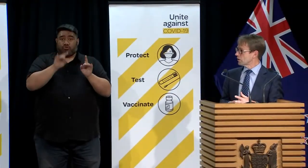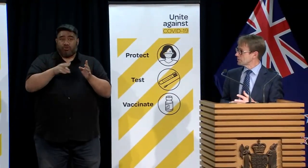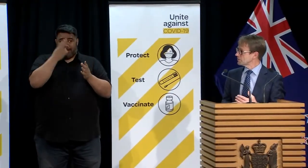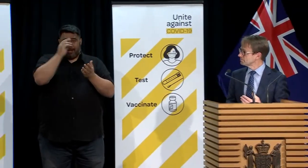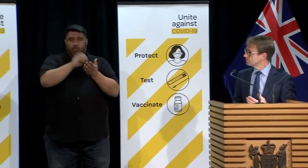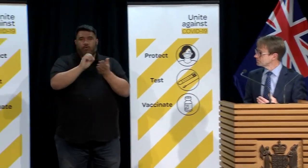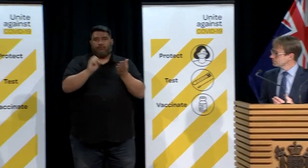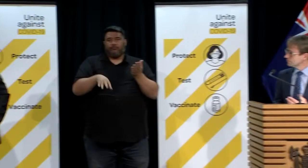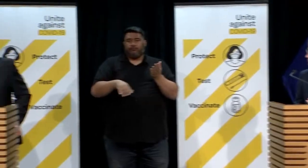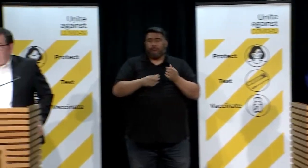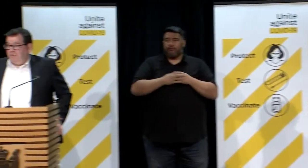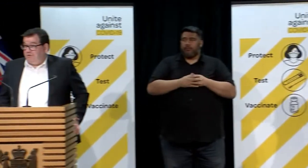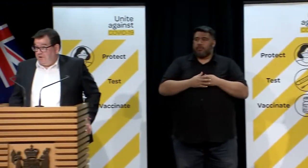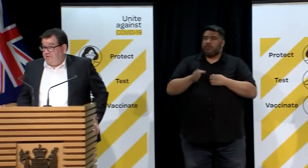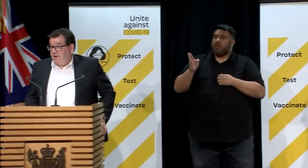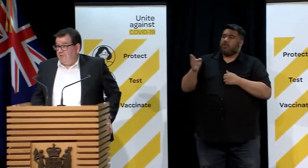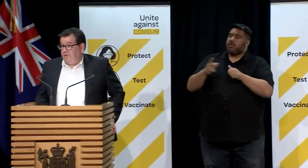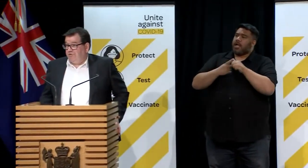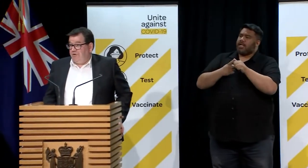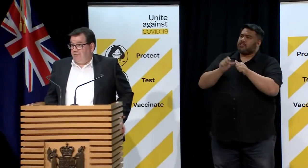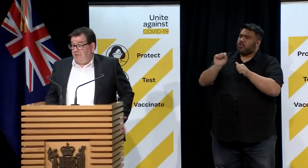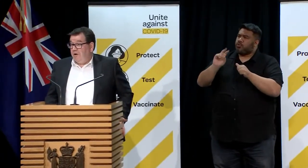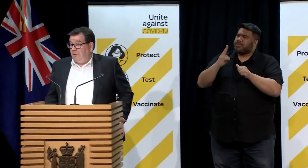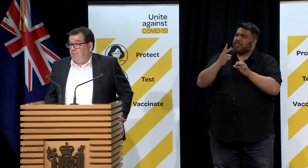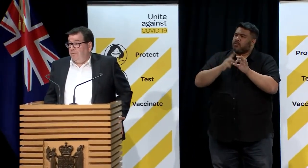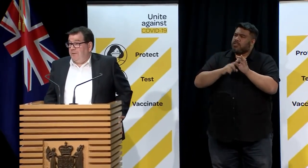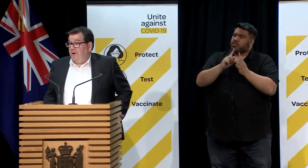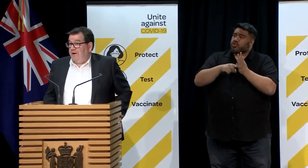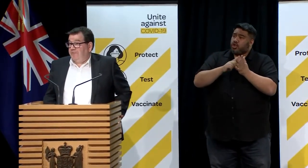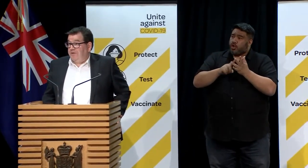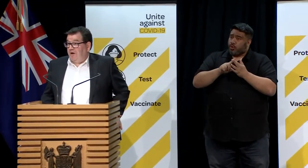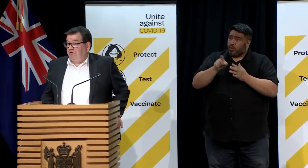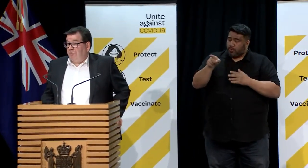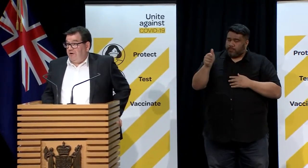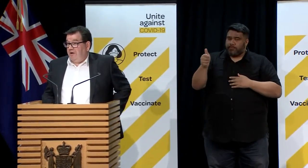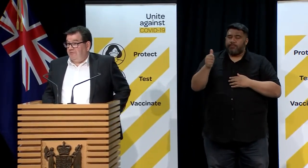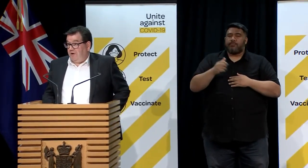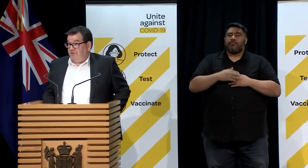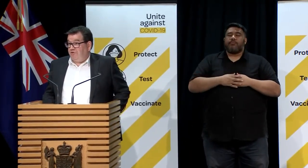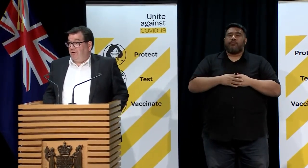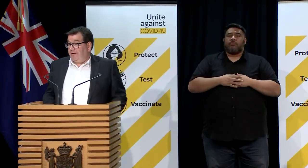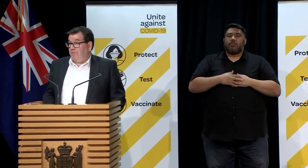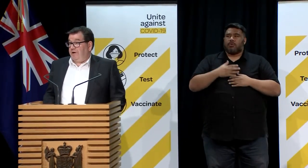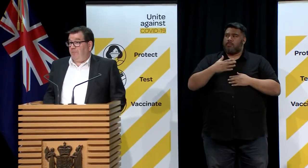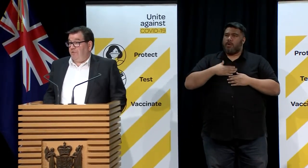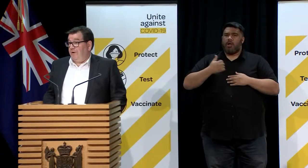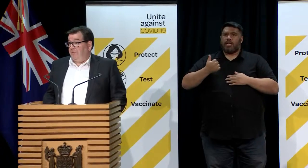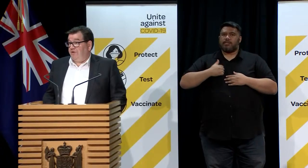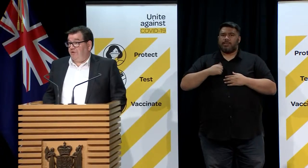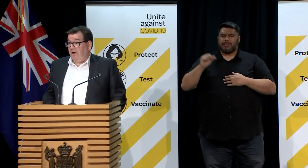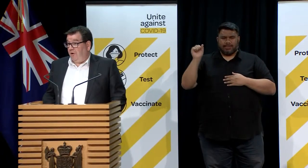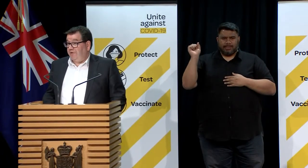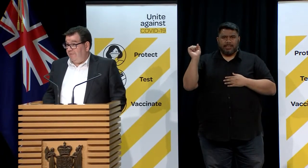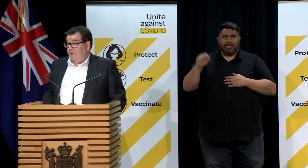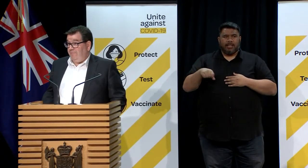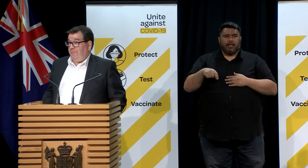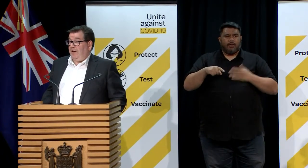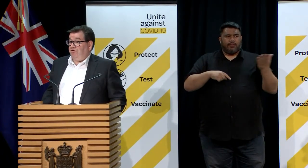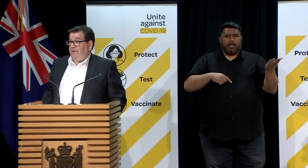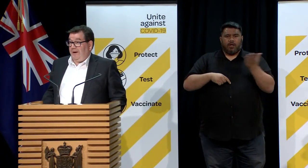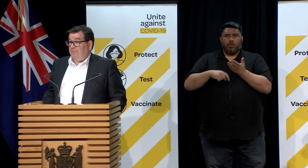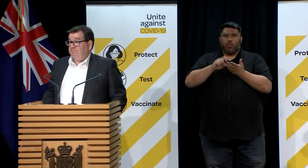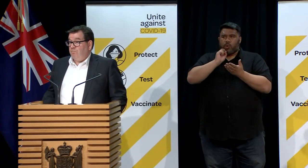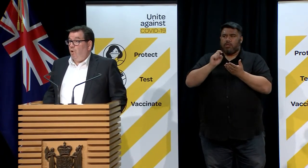pre-departure test requirements. And just an answer to your second question, Joe, yeah, it would be my expectation that a decision like that would come through ministers. I don't have